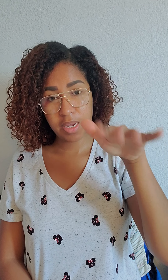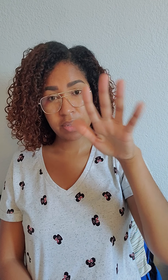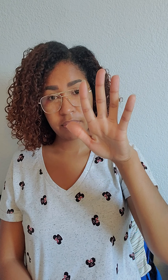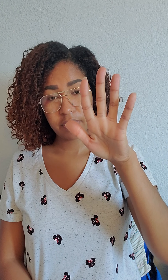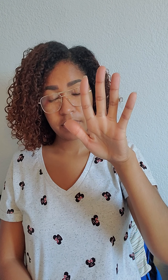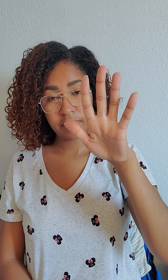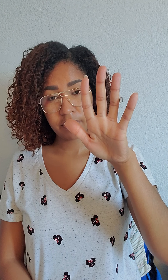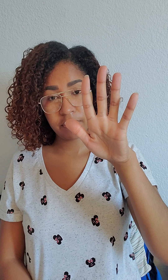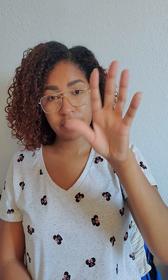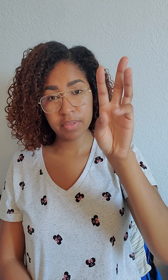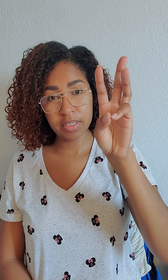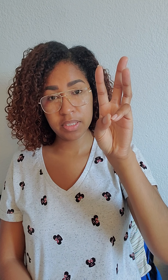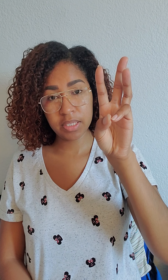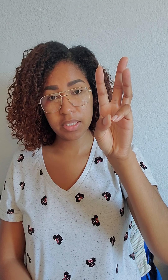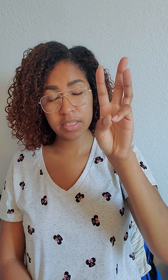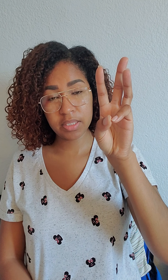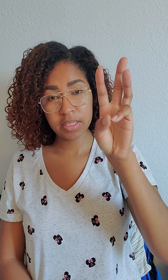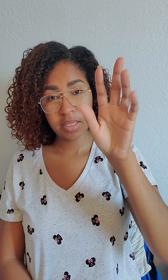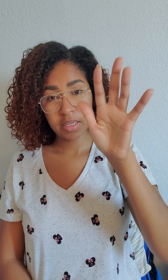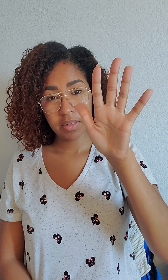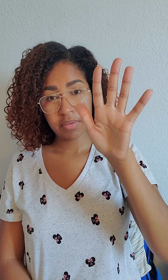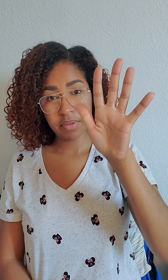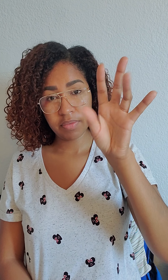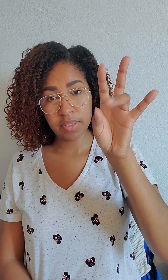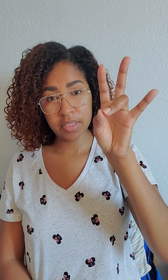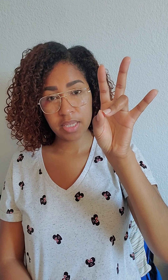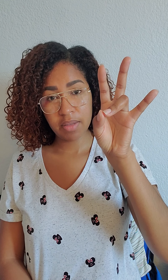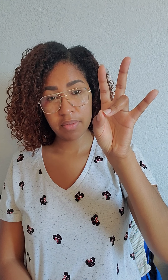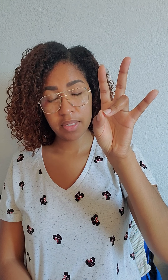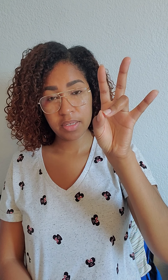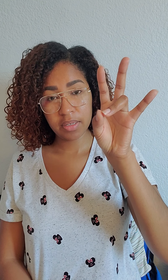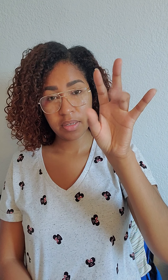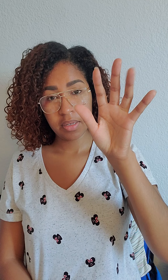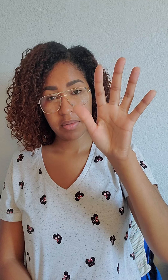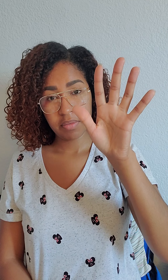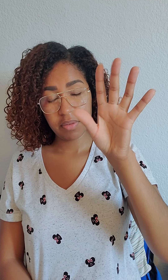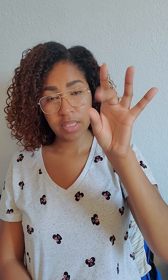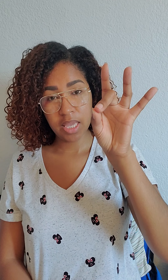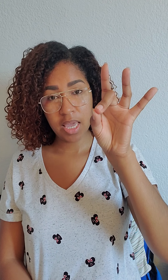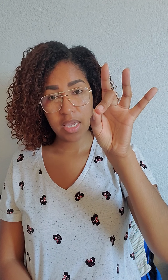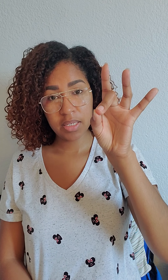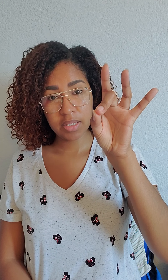55, 56, 57, 58,